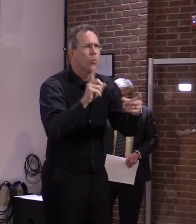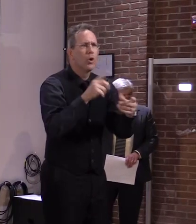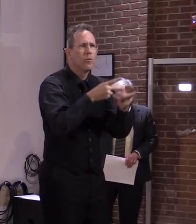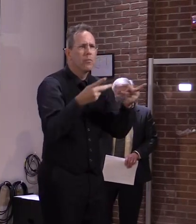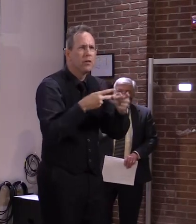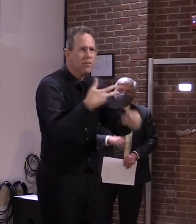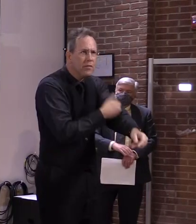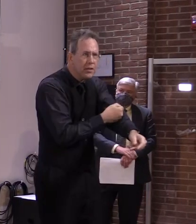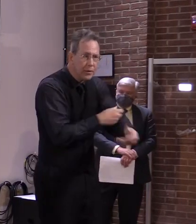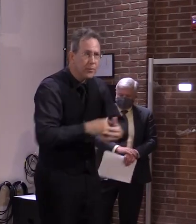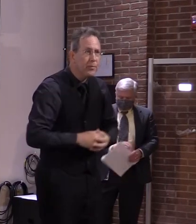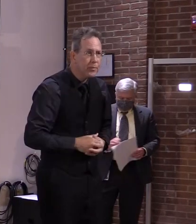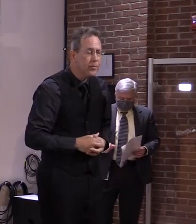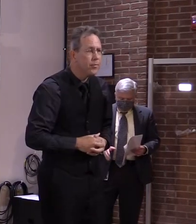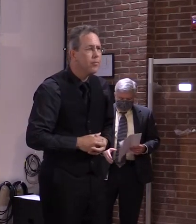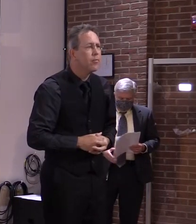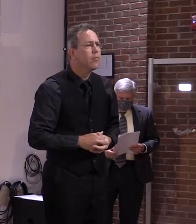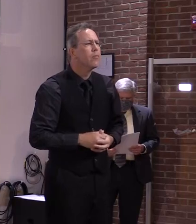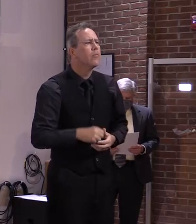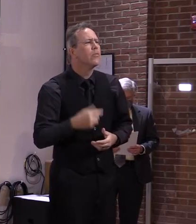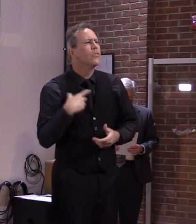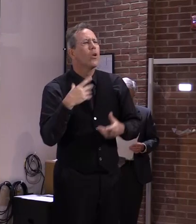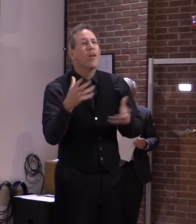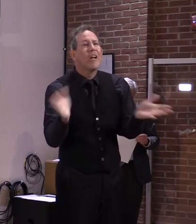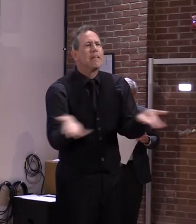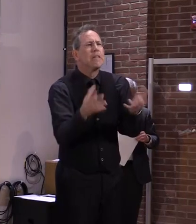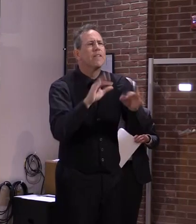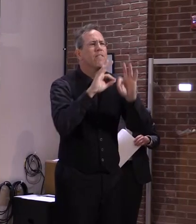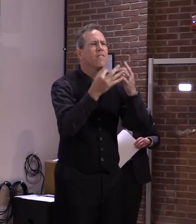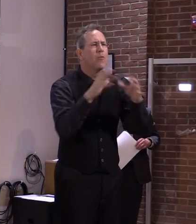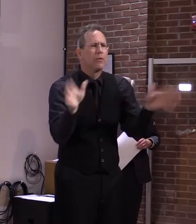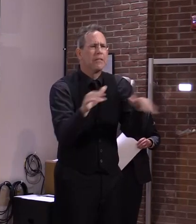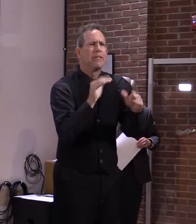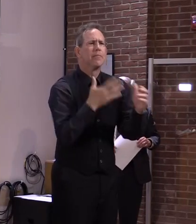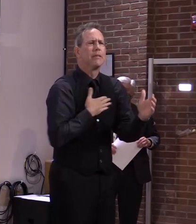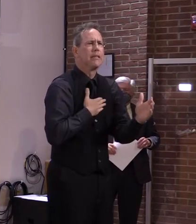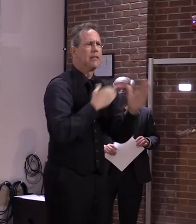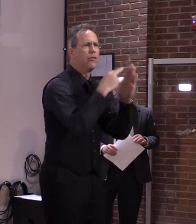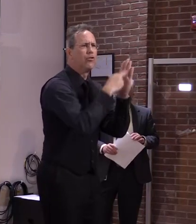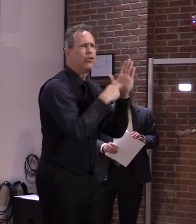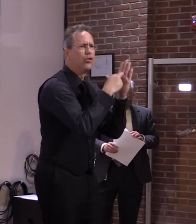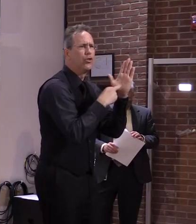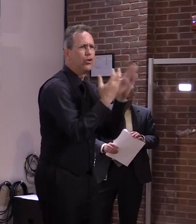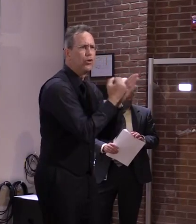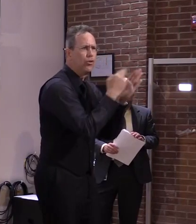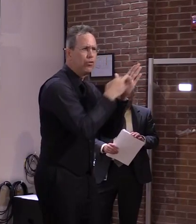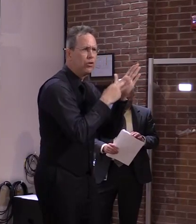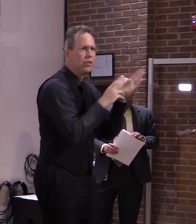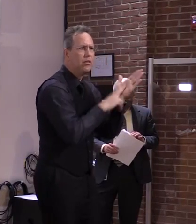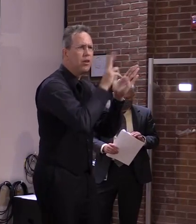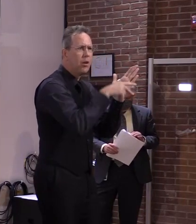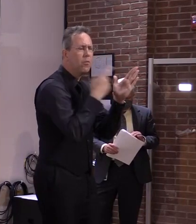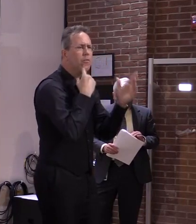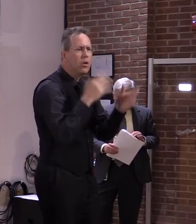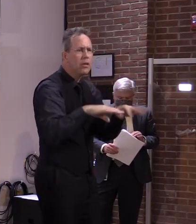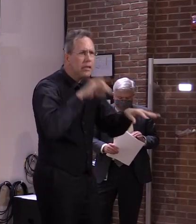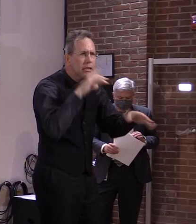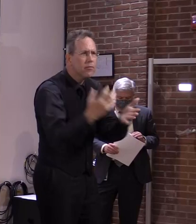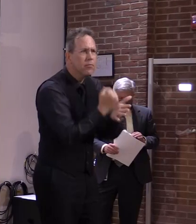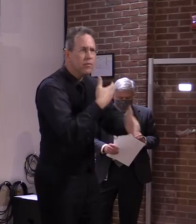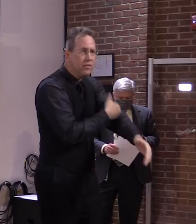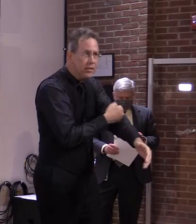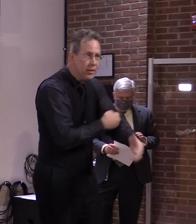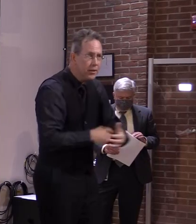to pre-register their children, how the vaccination process will be organized, and includes information on the vaccine from the Health Department and the